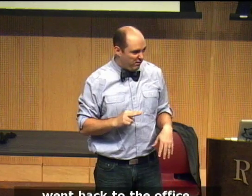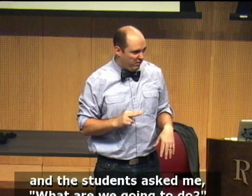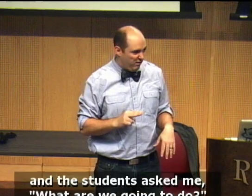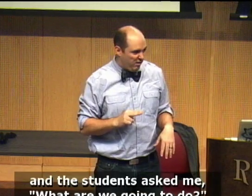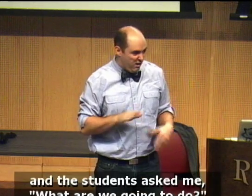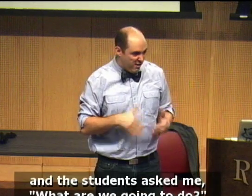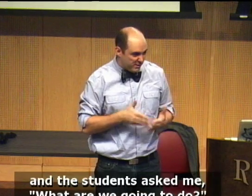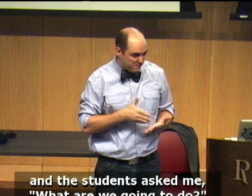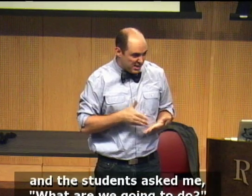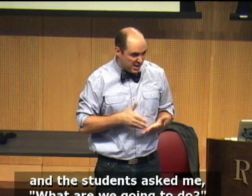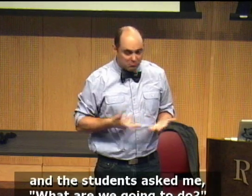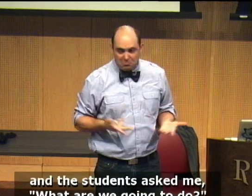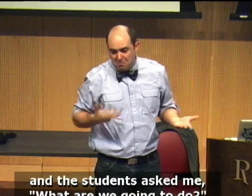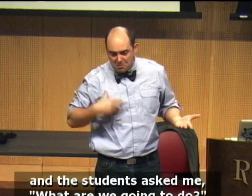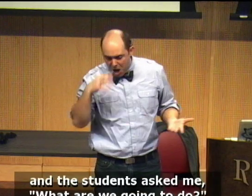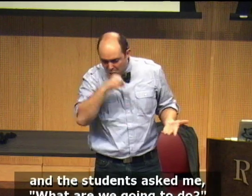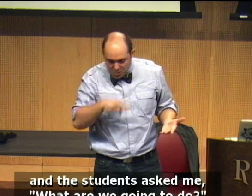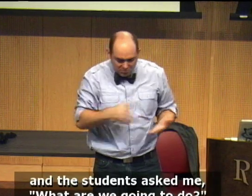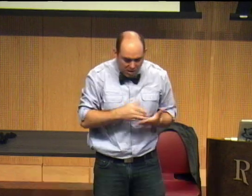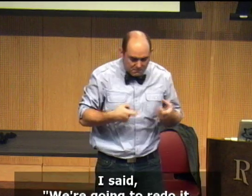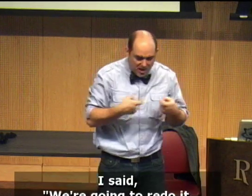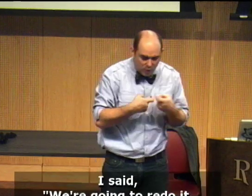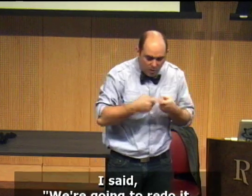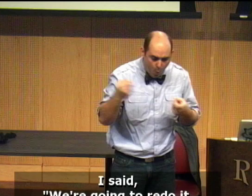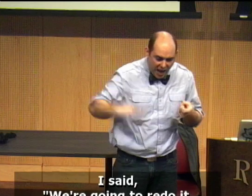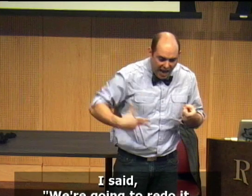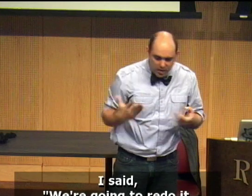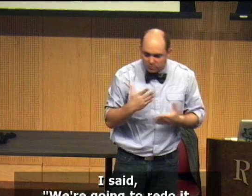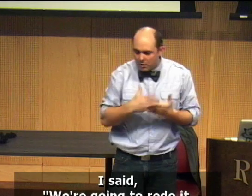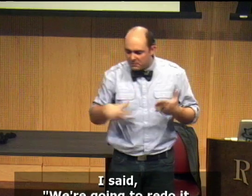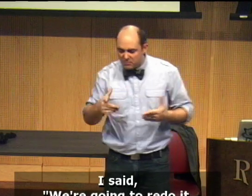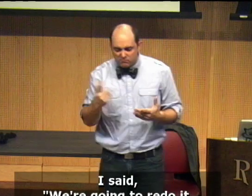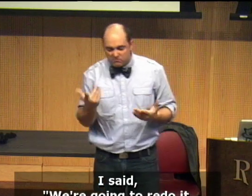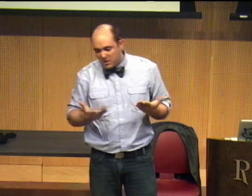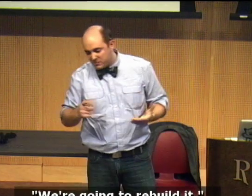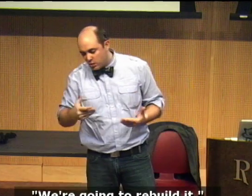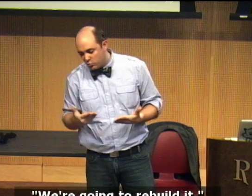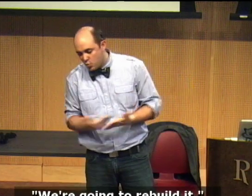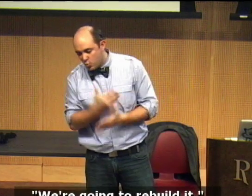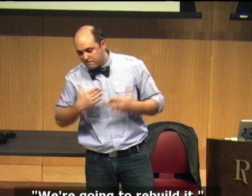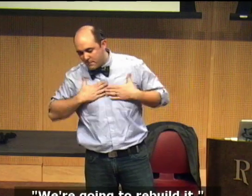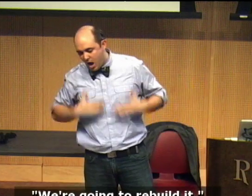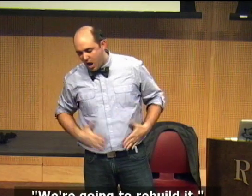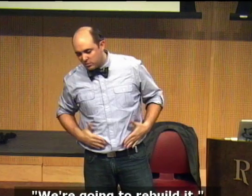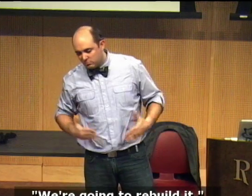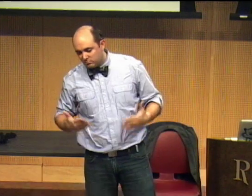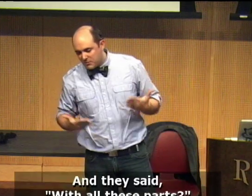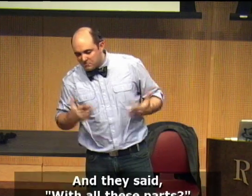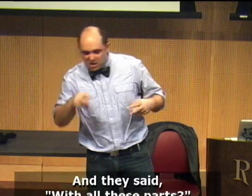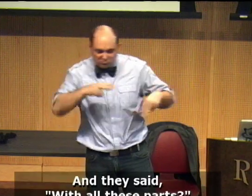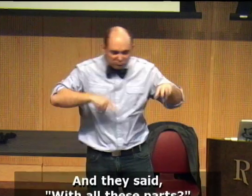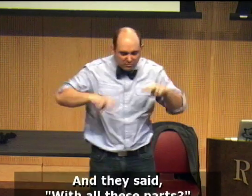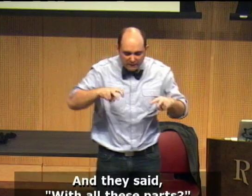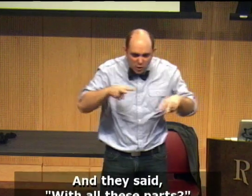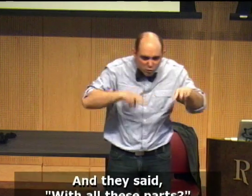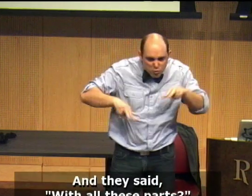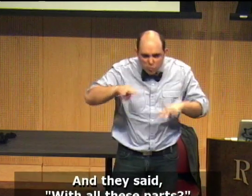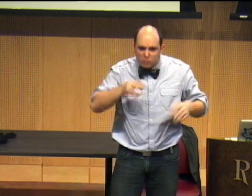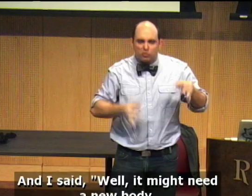and the students asked me, "What are we going to do?" I said, "Well, we're going to redo it. We're going to rebuild it." And they said, "With all these parts?" And I said,